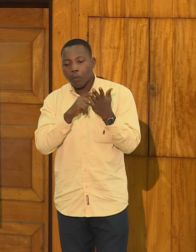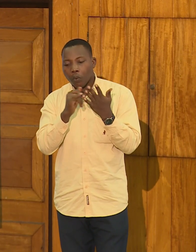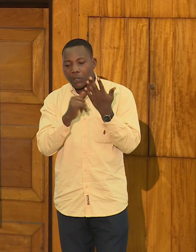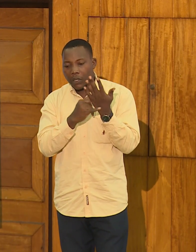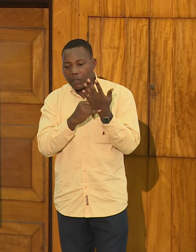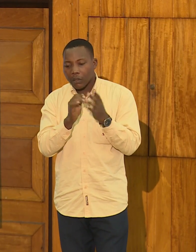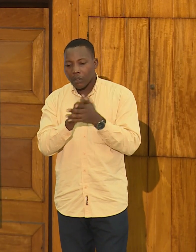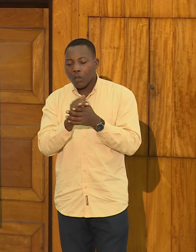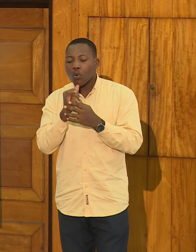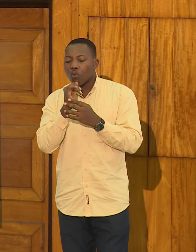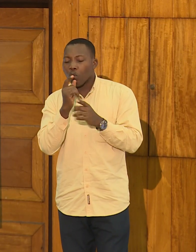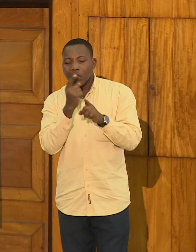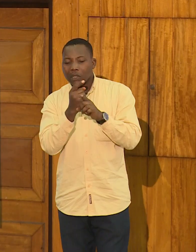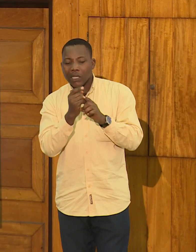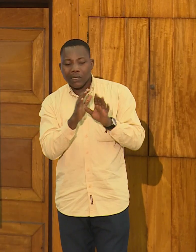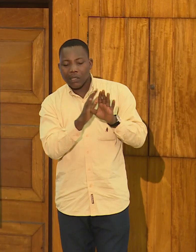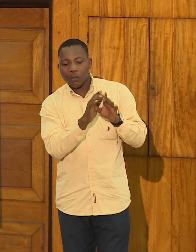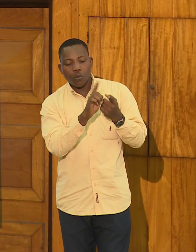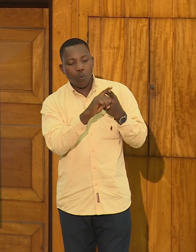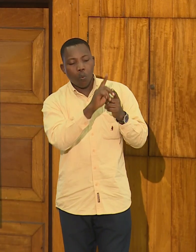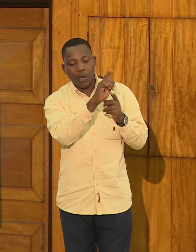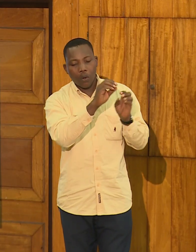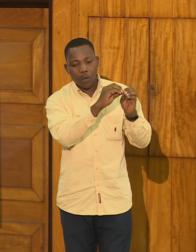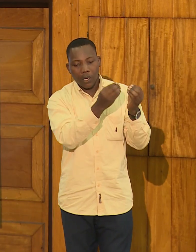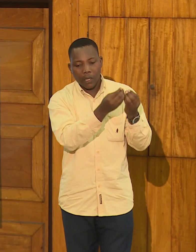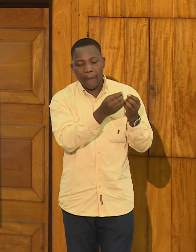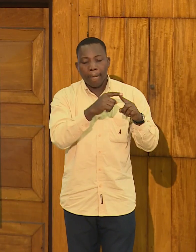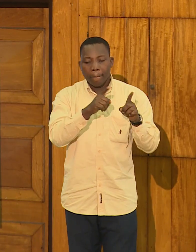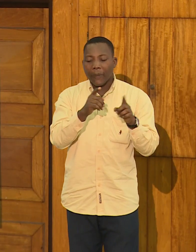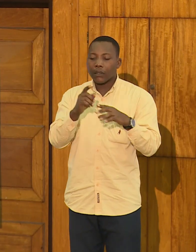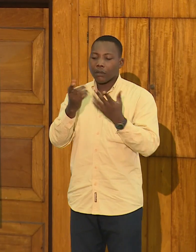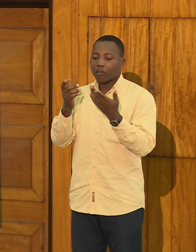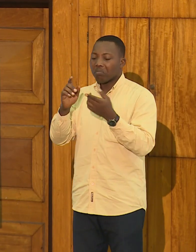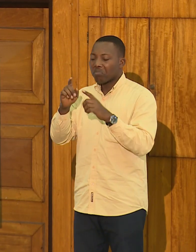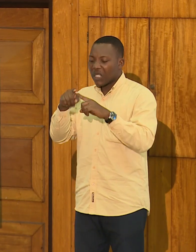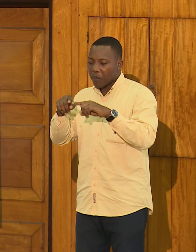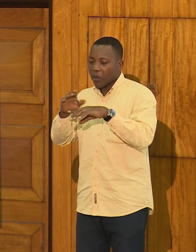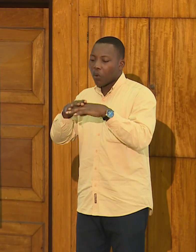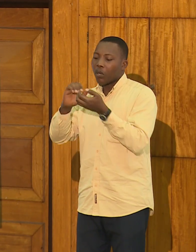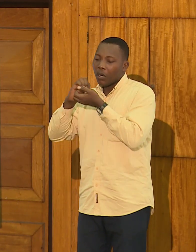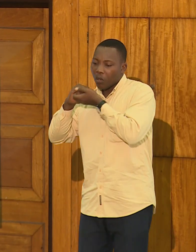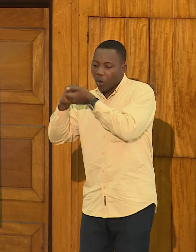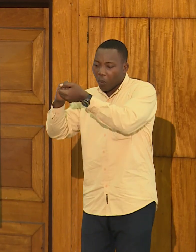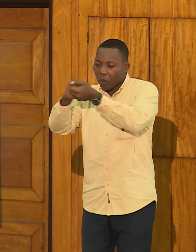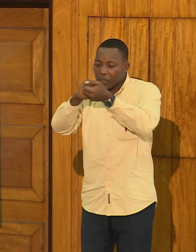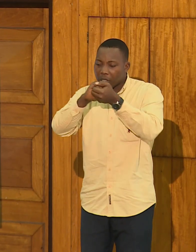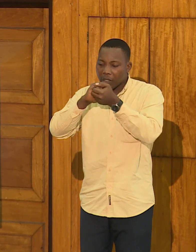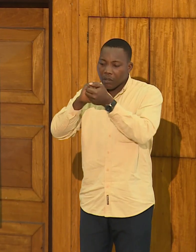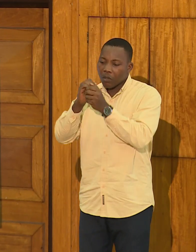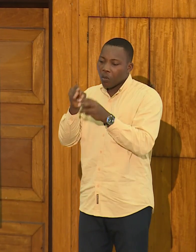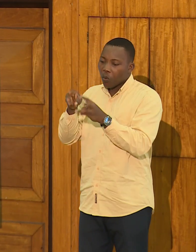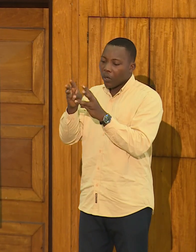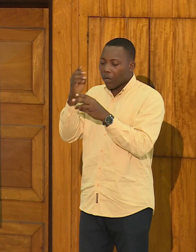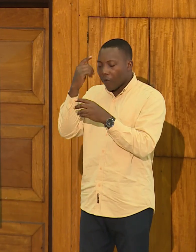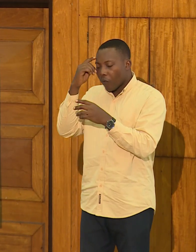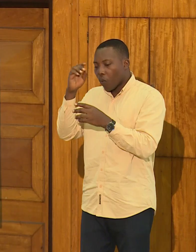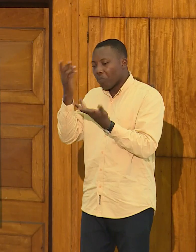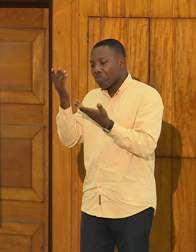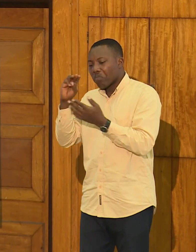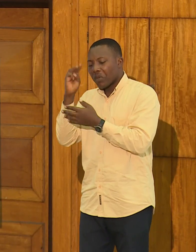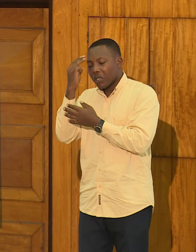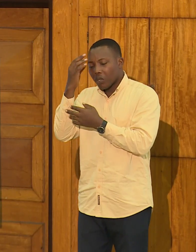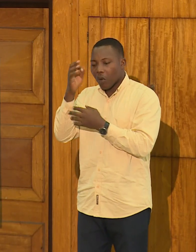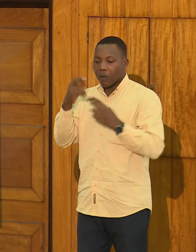one organization. It relies on the collaborative referral pathway, which involved Ministry of Health and Child